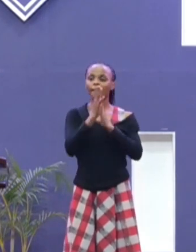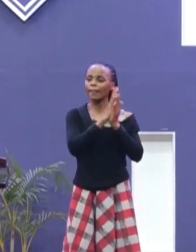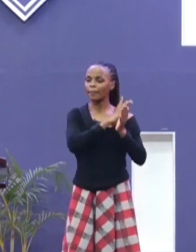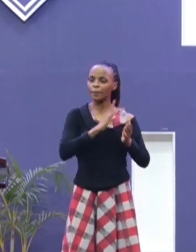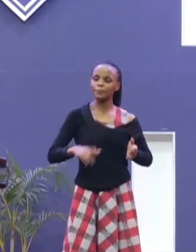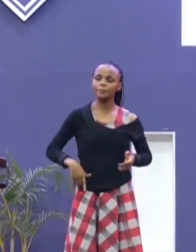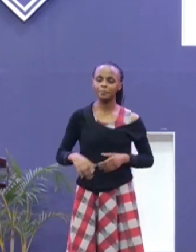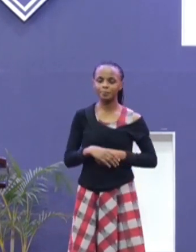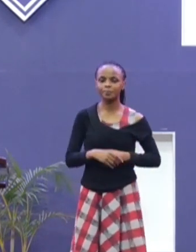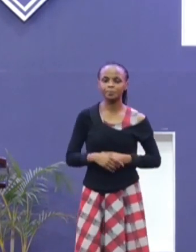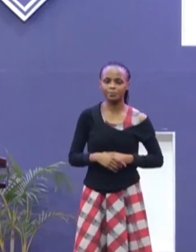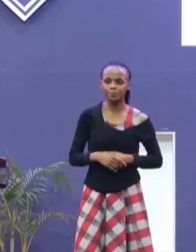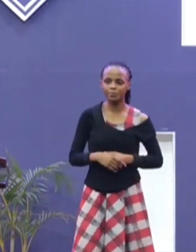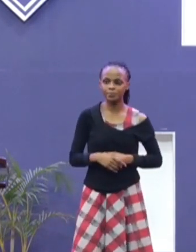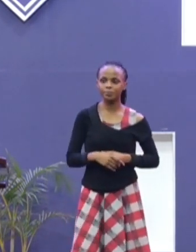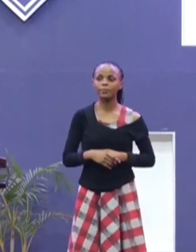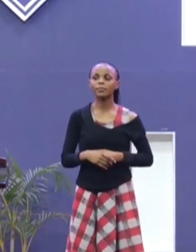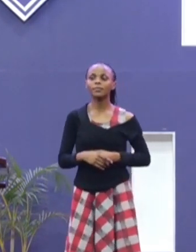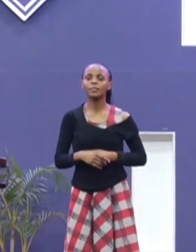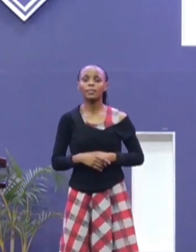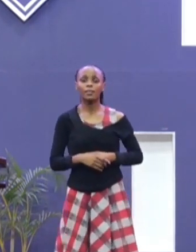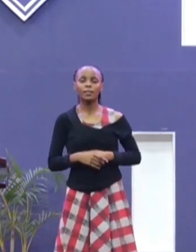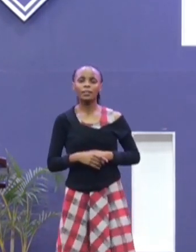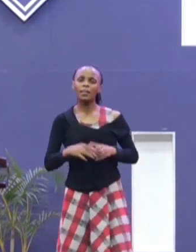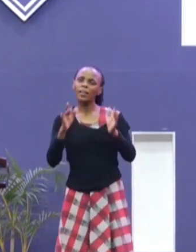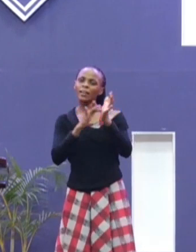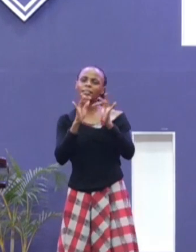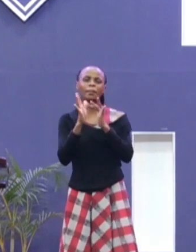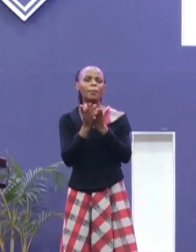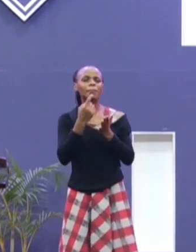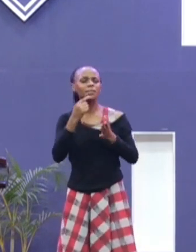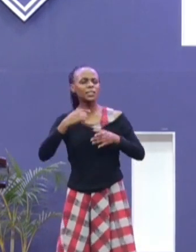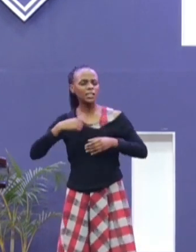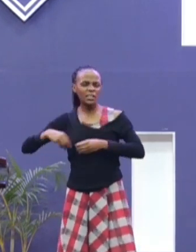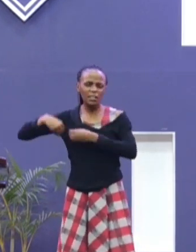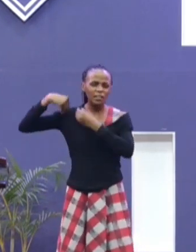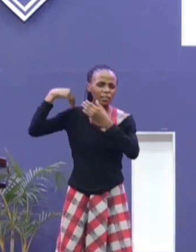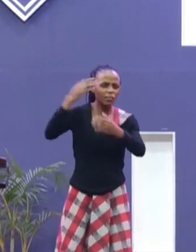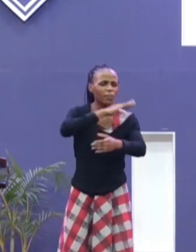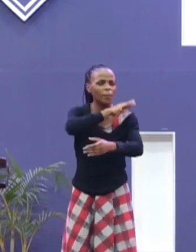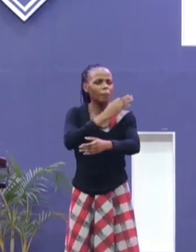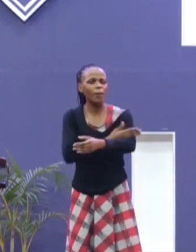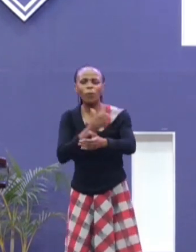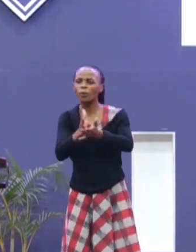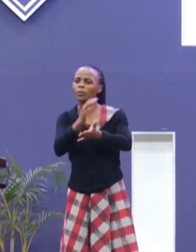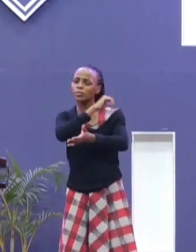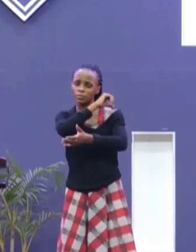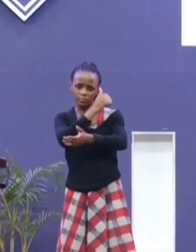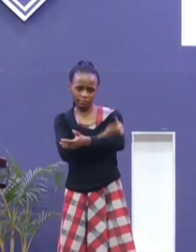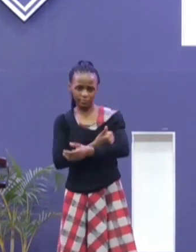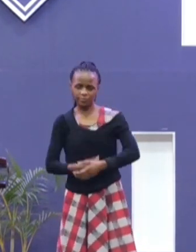Lord. Mukama yebaziwe. The Bible says he gave them the power and the authority. Bible egamba yabawa amanyi